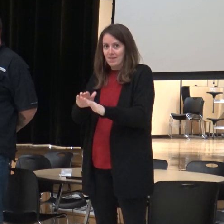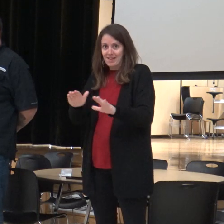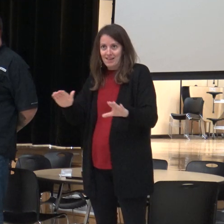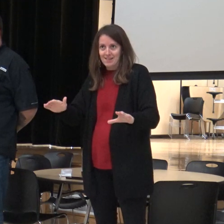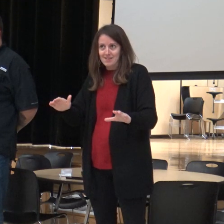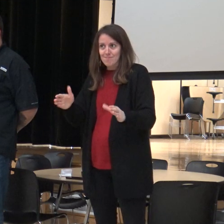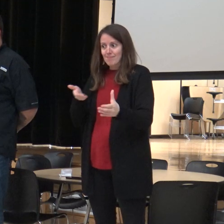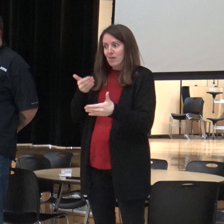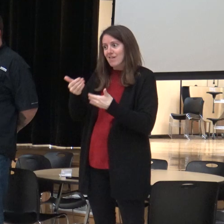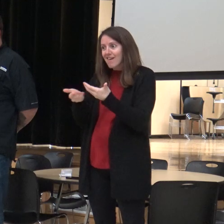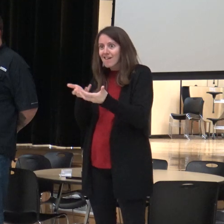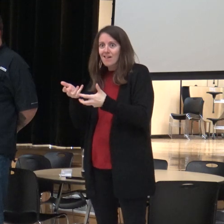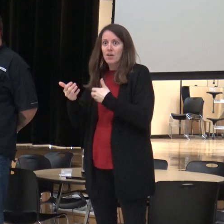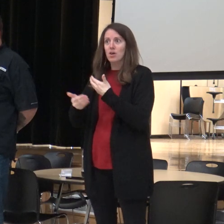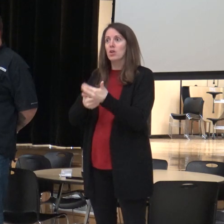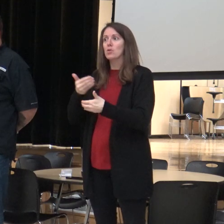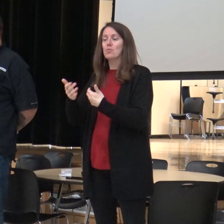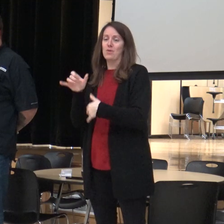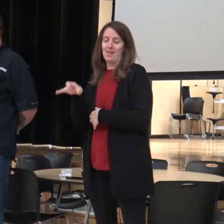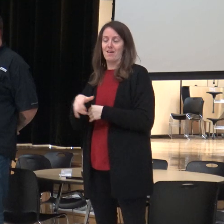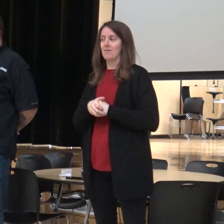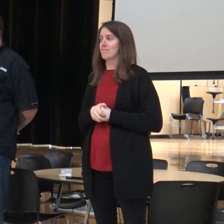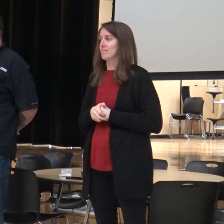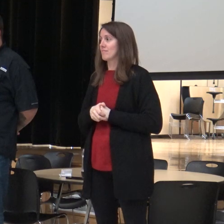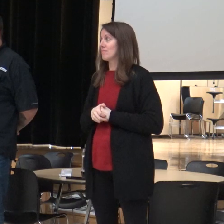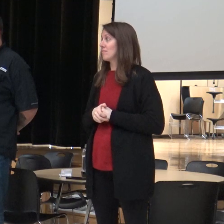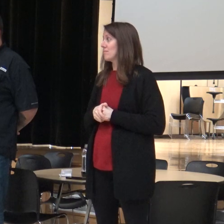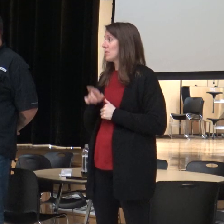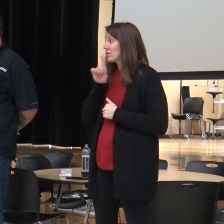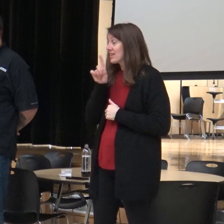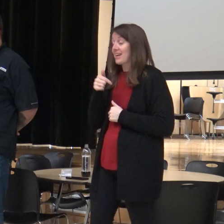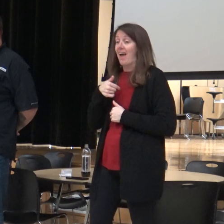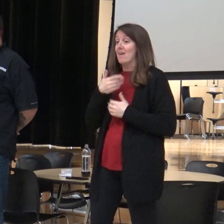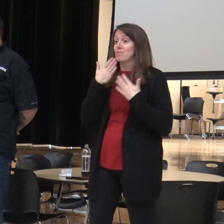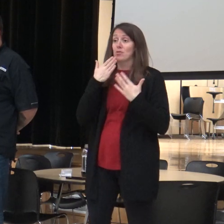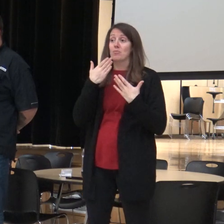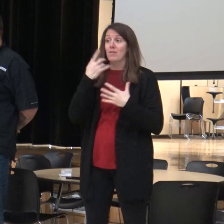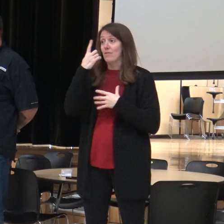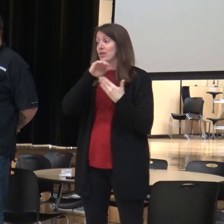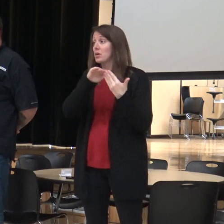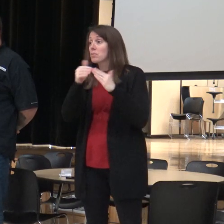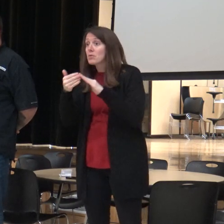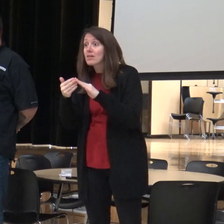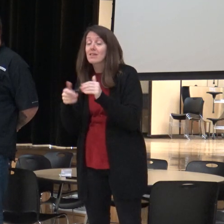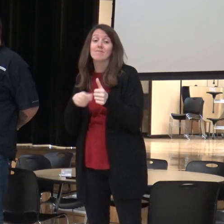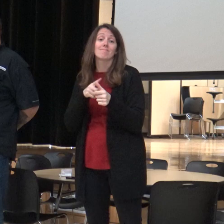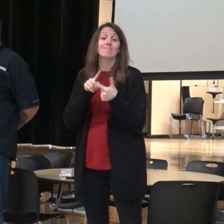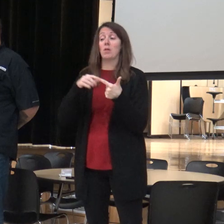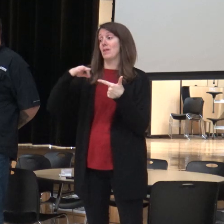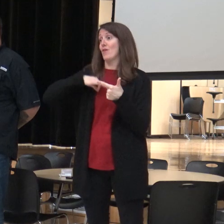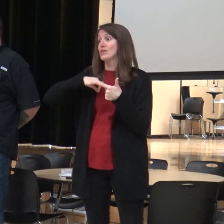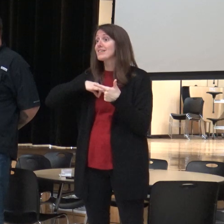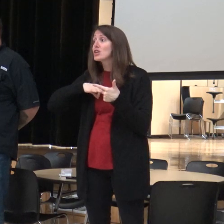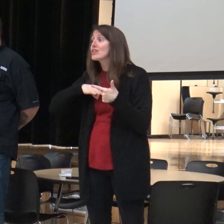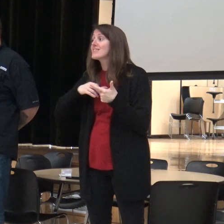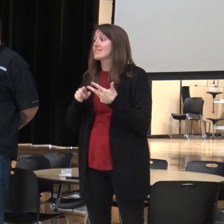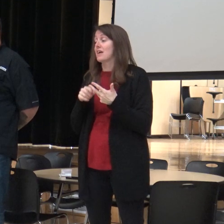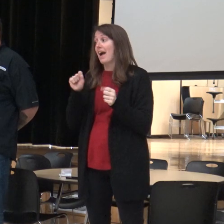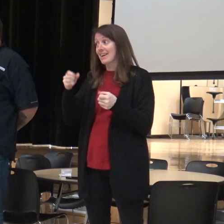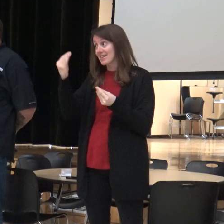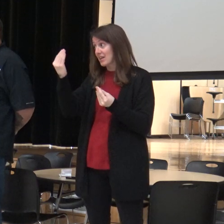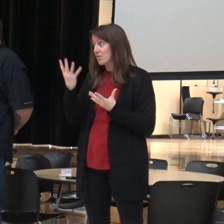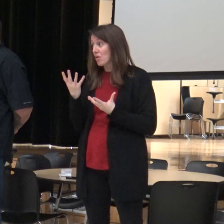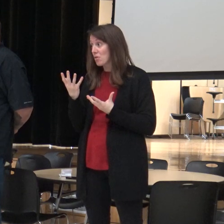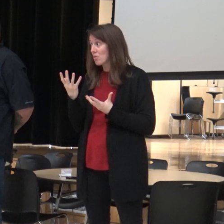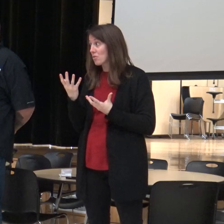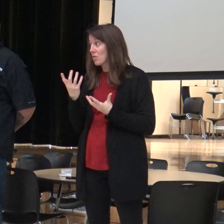mental health question is everybody. I'm grateful for the community that leans in. I'm grateful for the volunteers that come in. I can tell you we have more information,